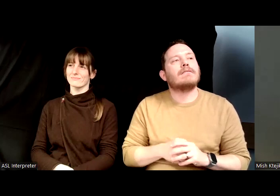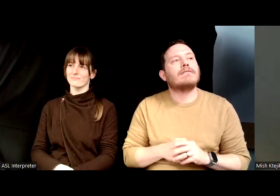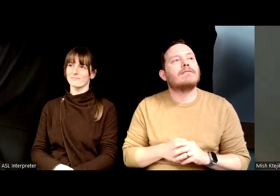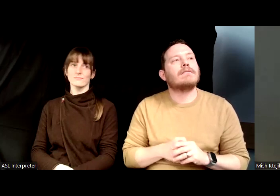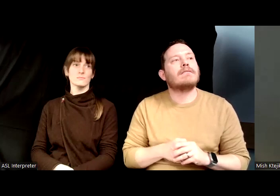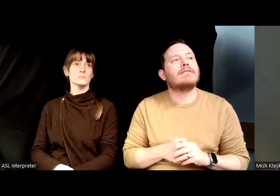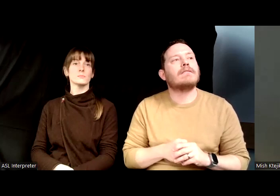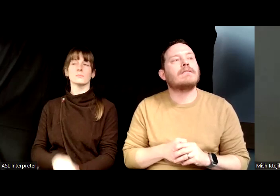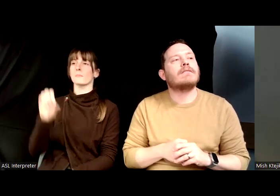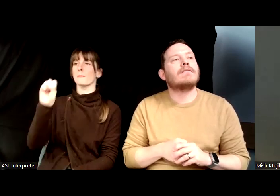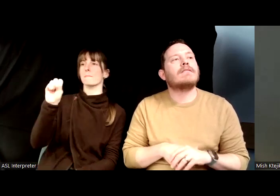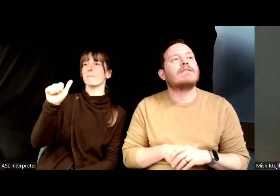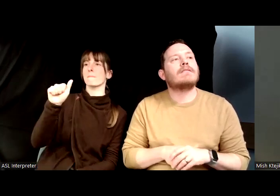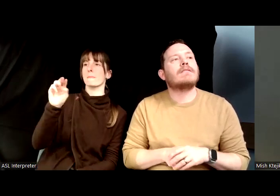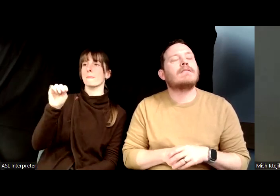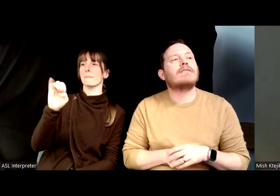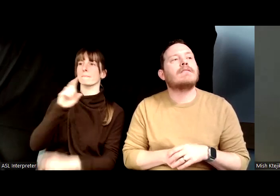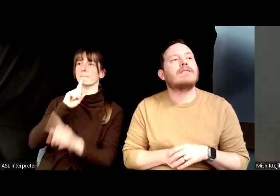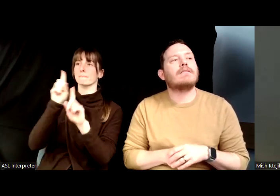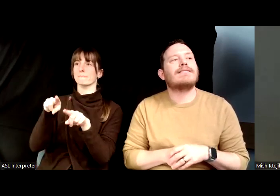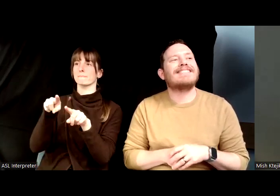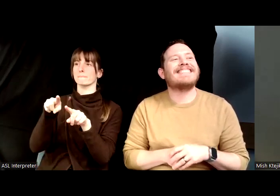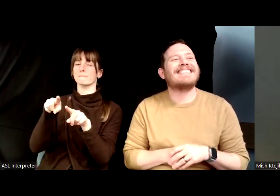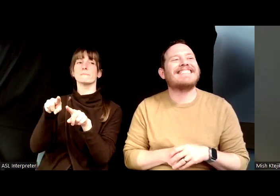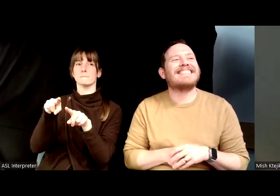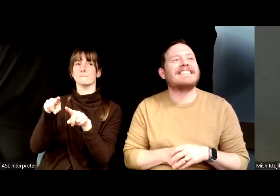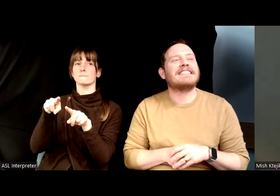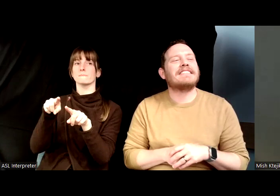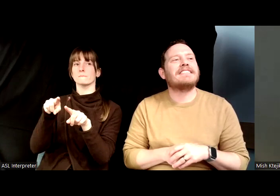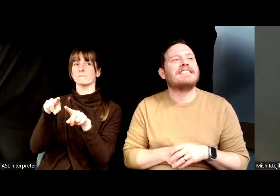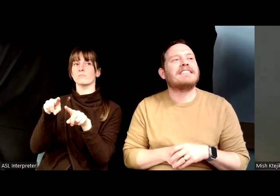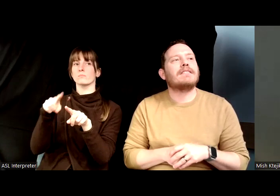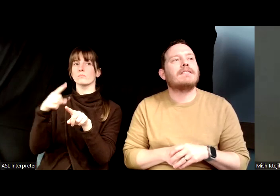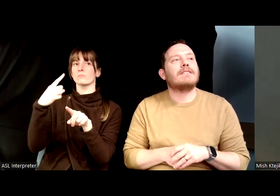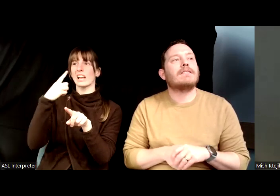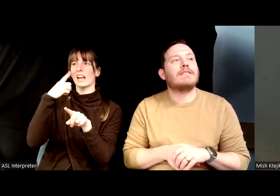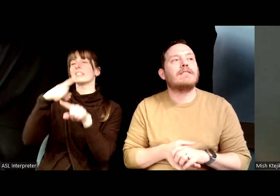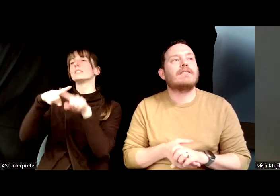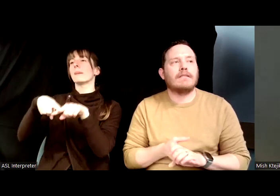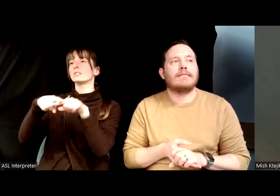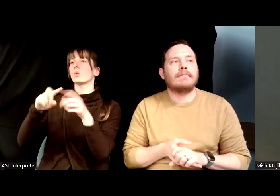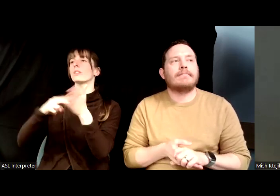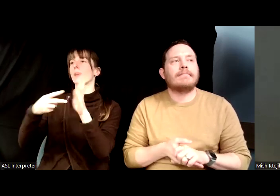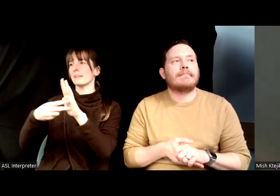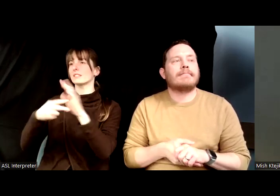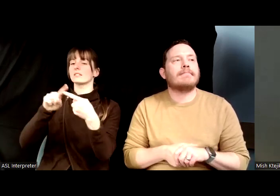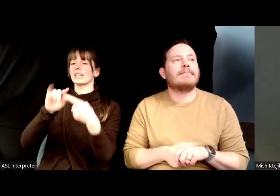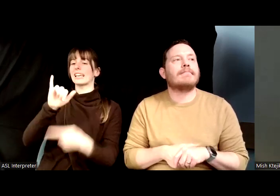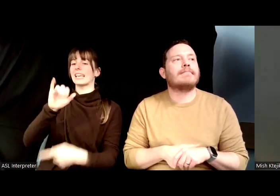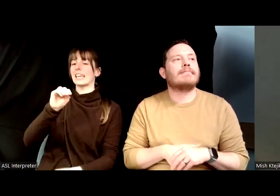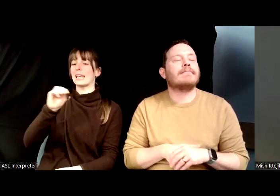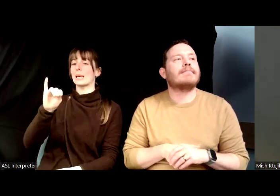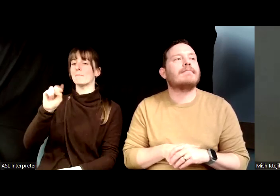So this is Sammy. I think it would depend on what is imminent and immediate. So